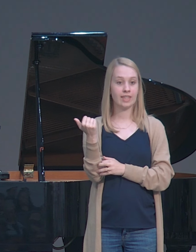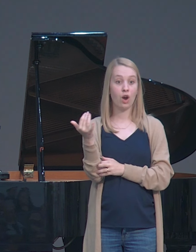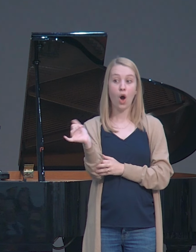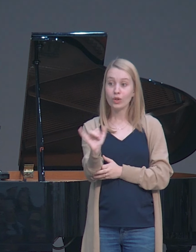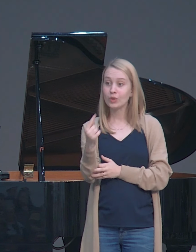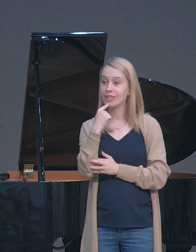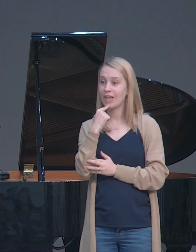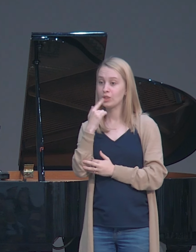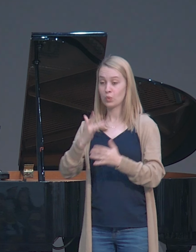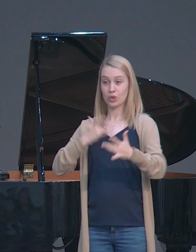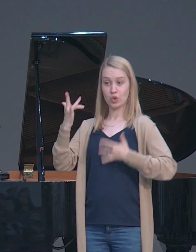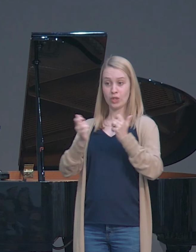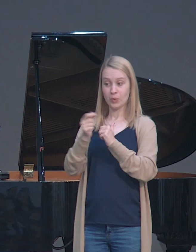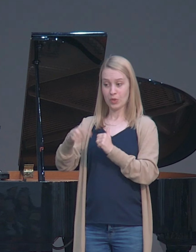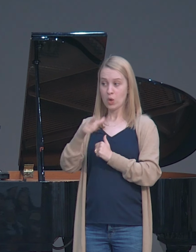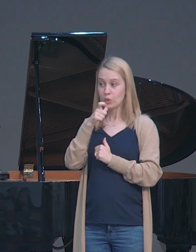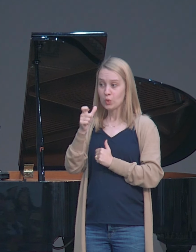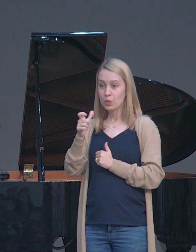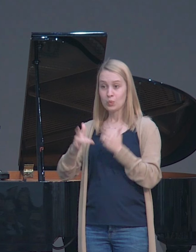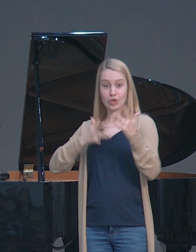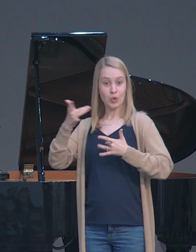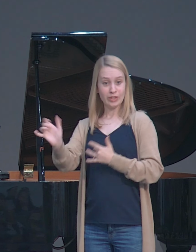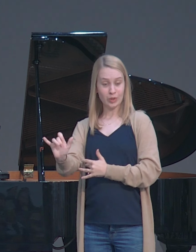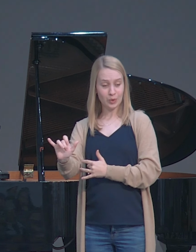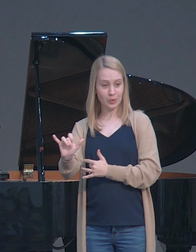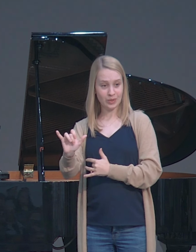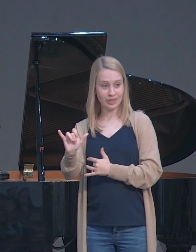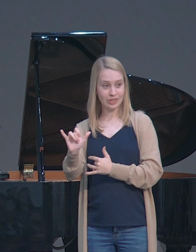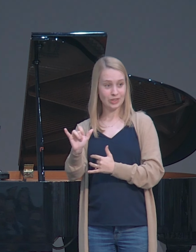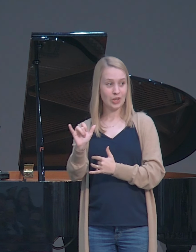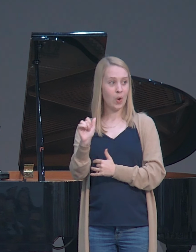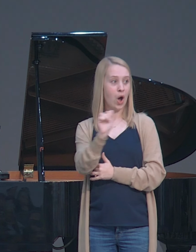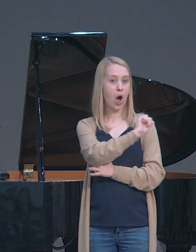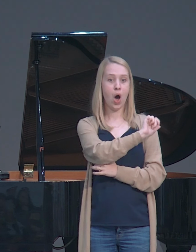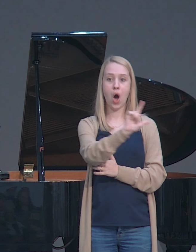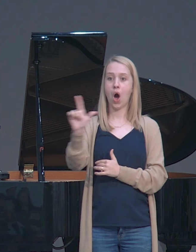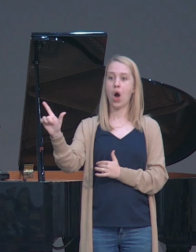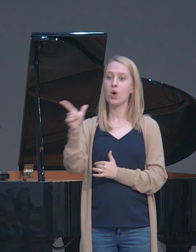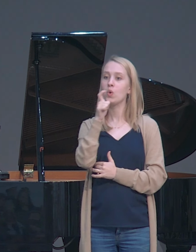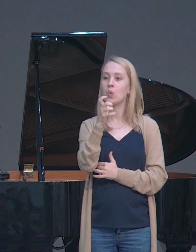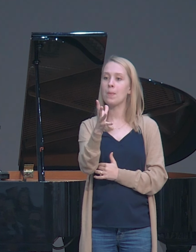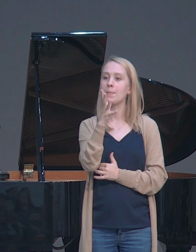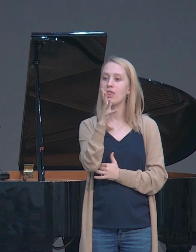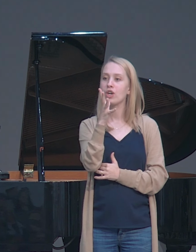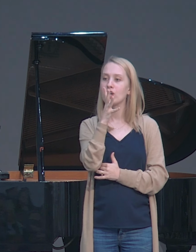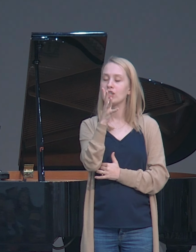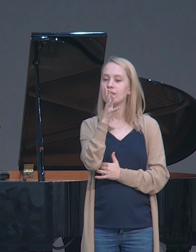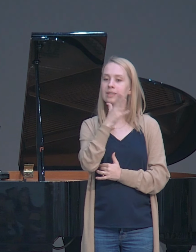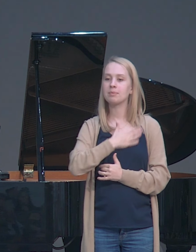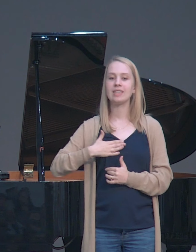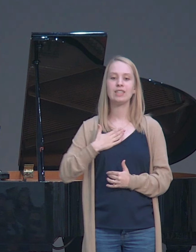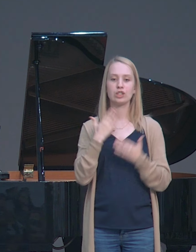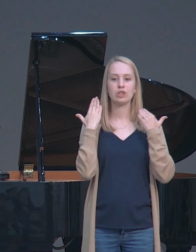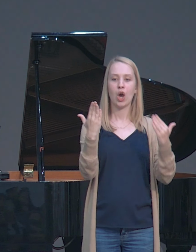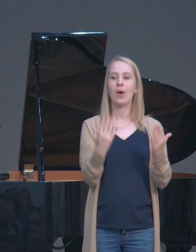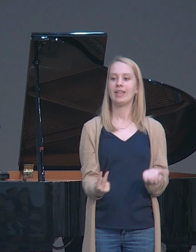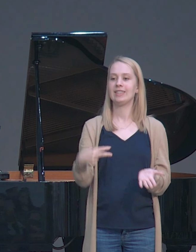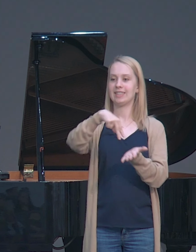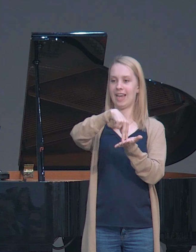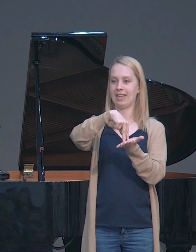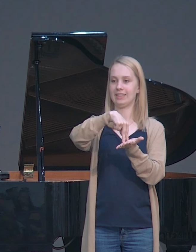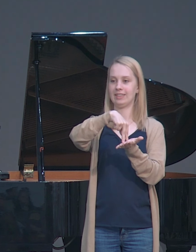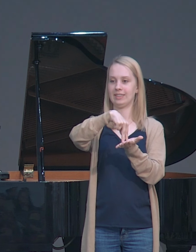with those who rejoice. And so I'd like to have all those who are mothers to please stand up. We're going to